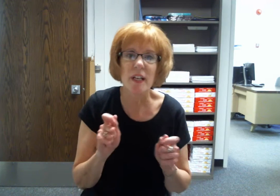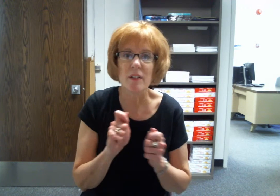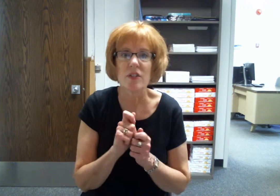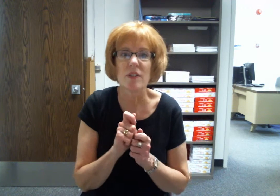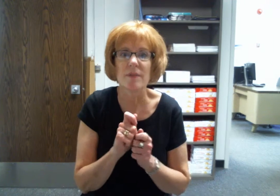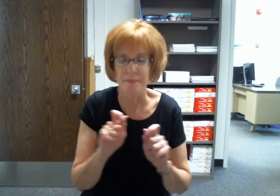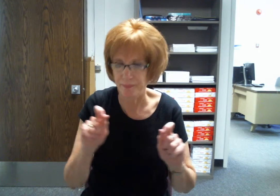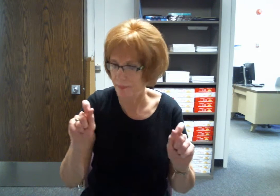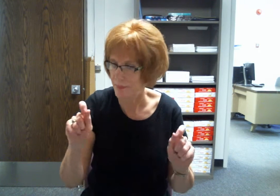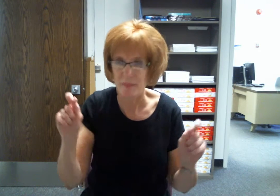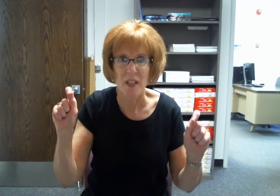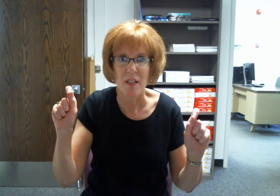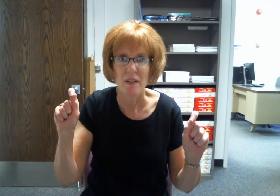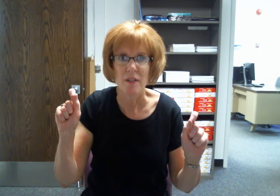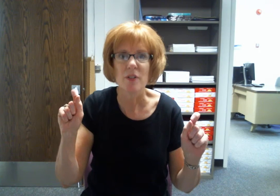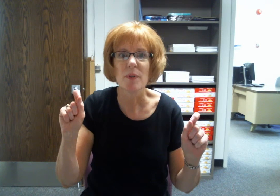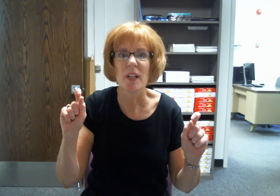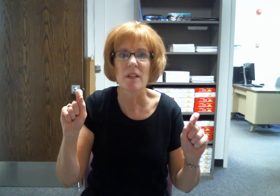Change. 2 hands.